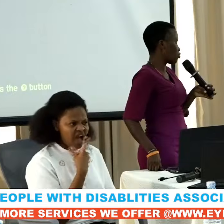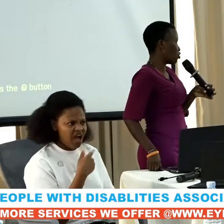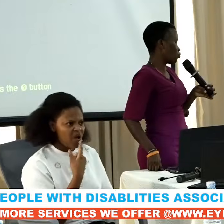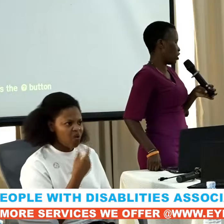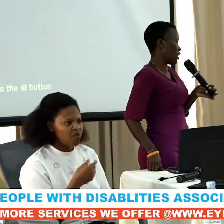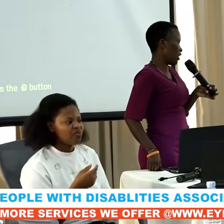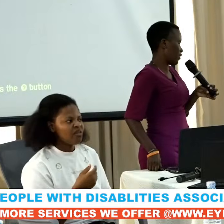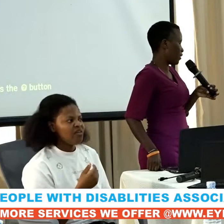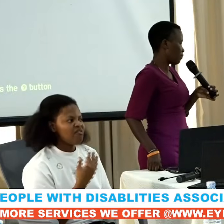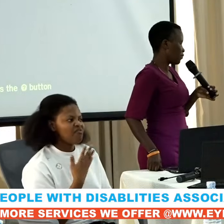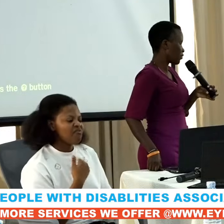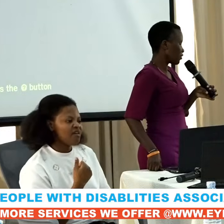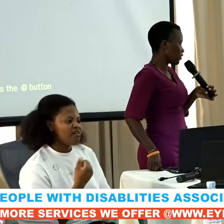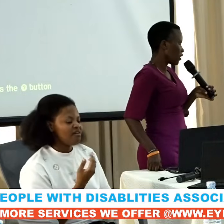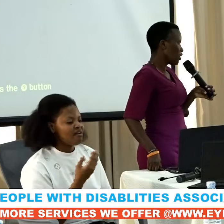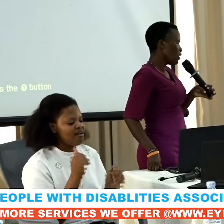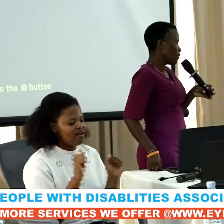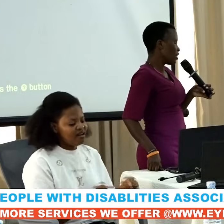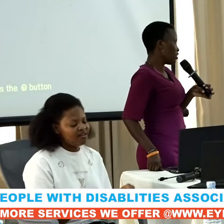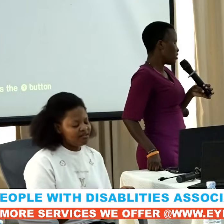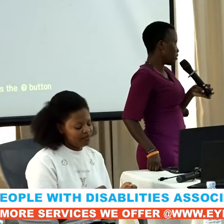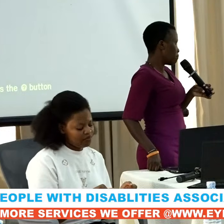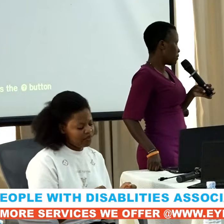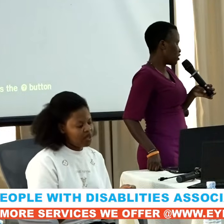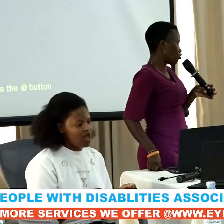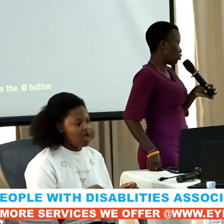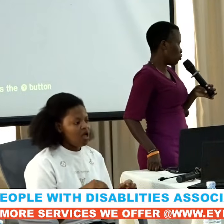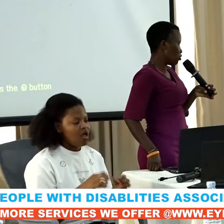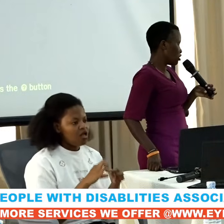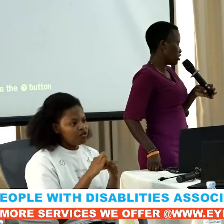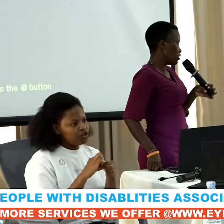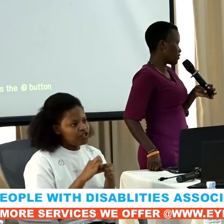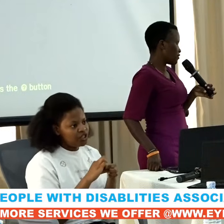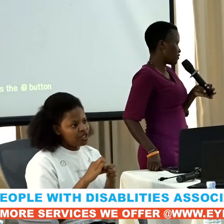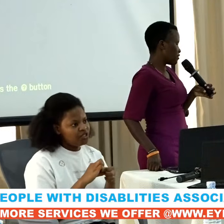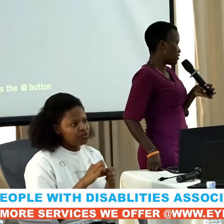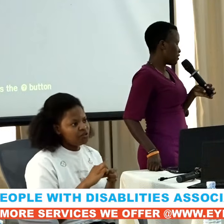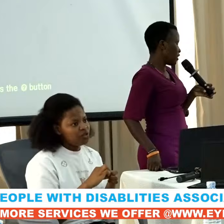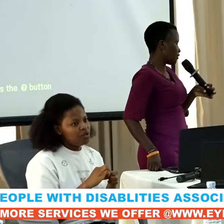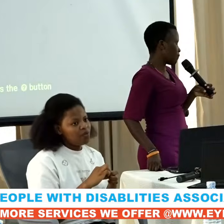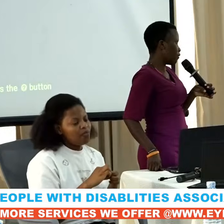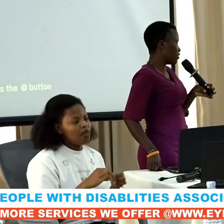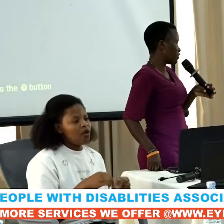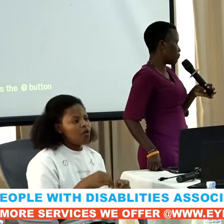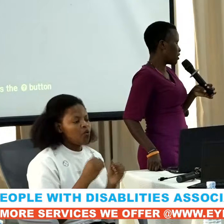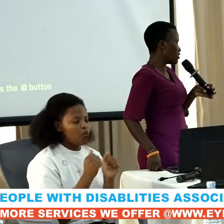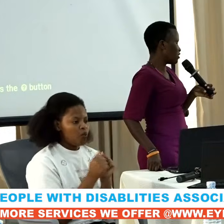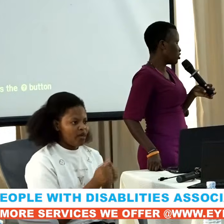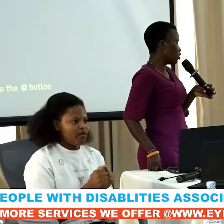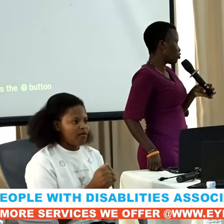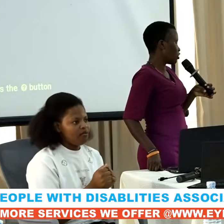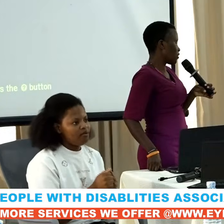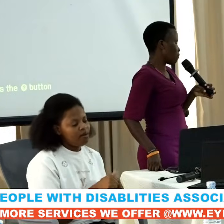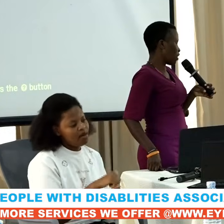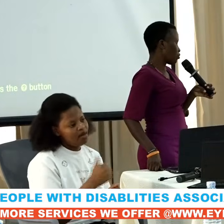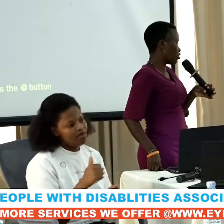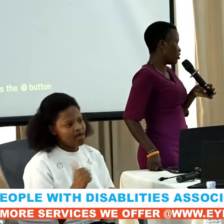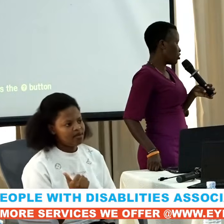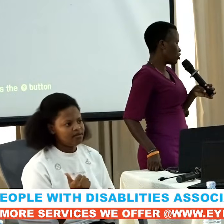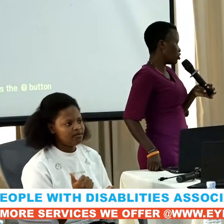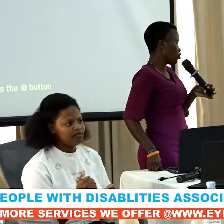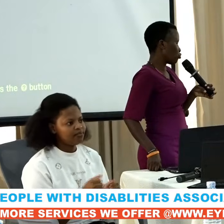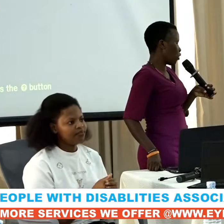class to another. Then mental is that type of disability. Today the